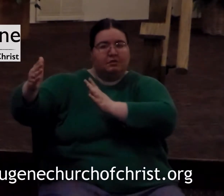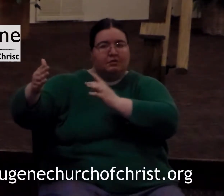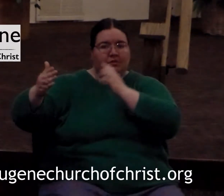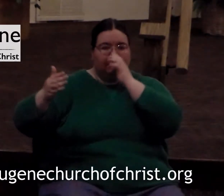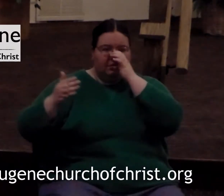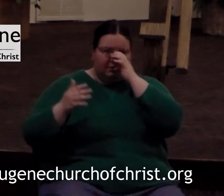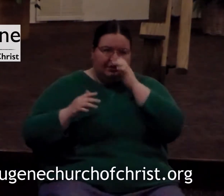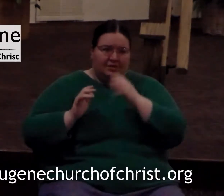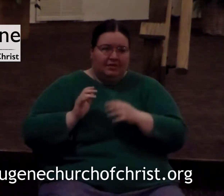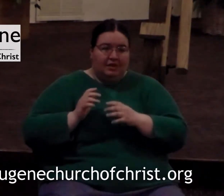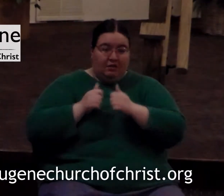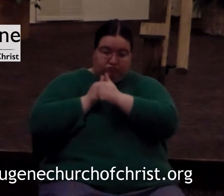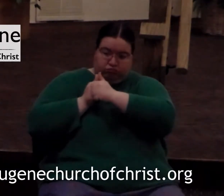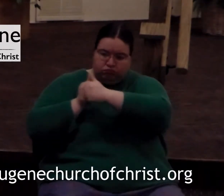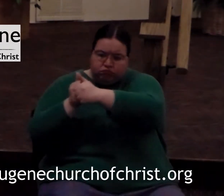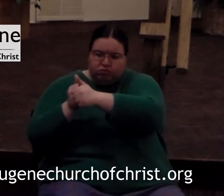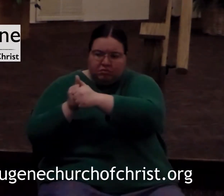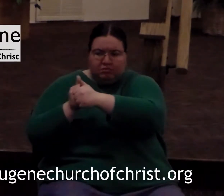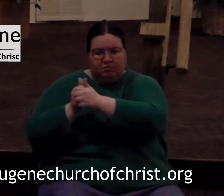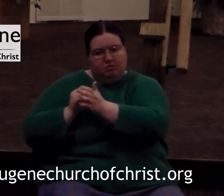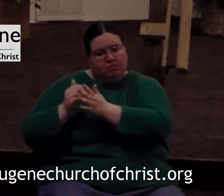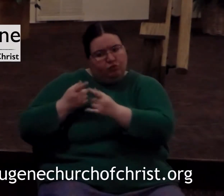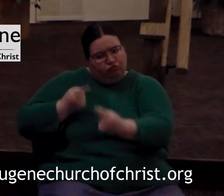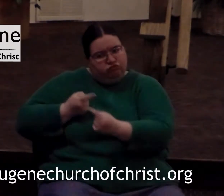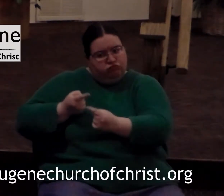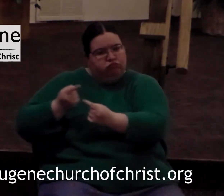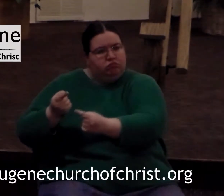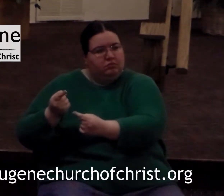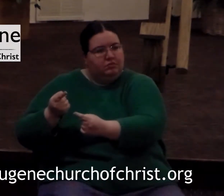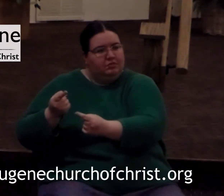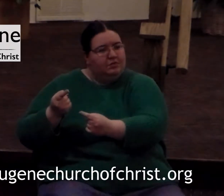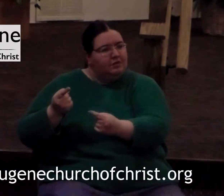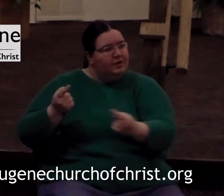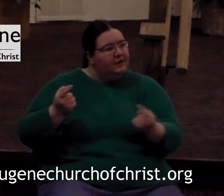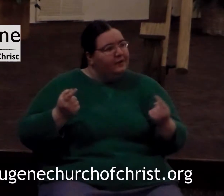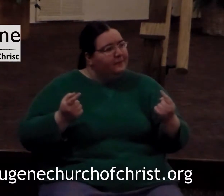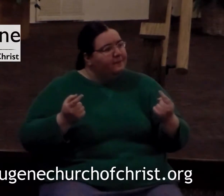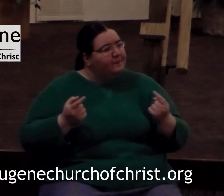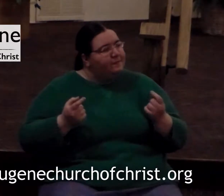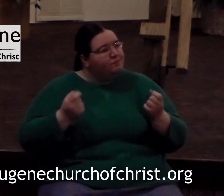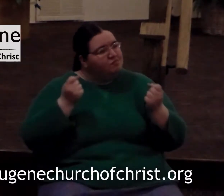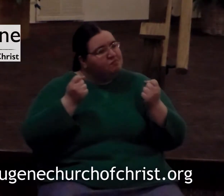struggle. I would imagine a lot of you sitting here this morning are not in the career that you originally planned on.